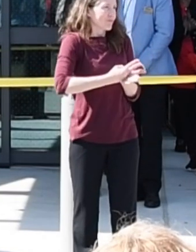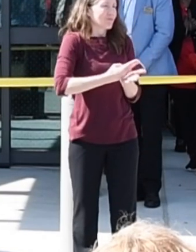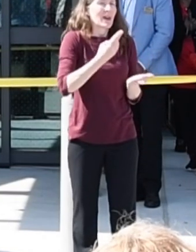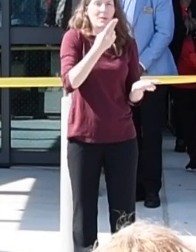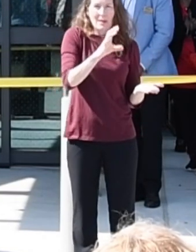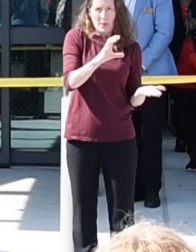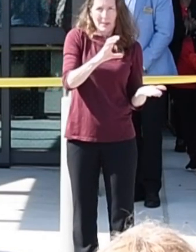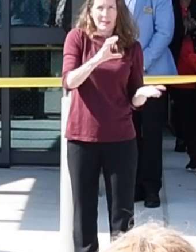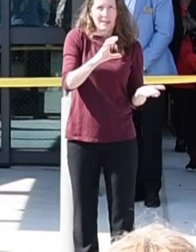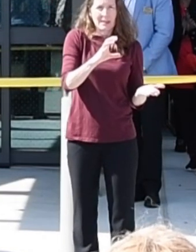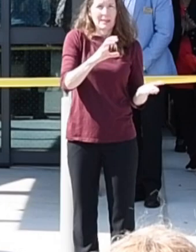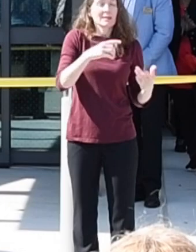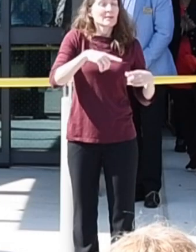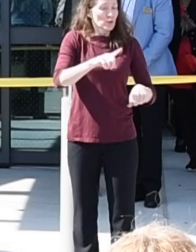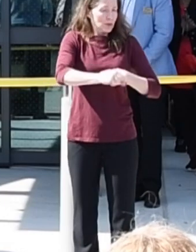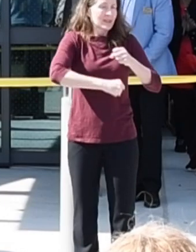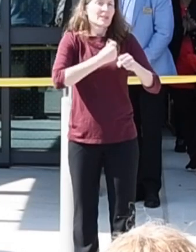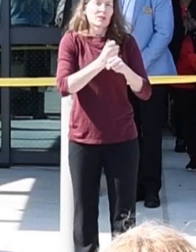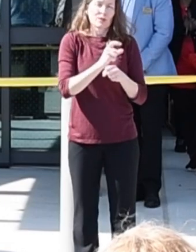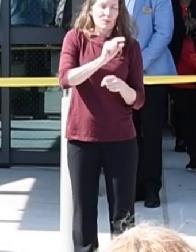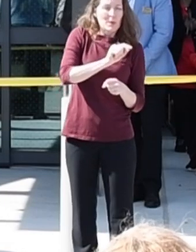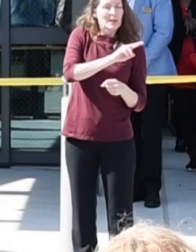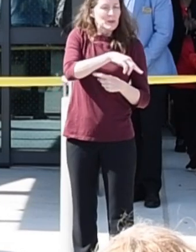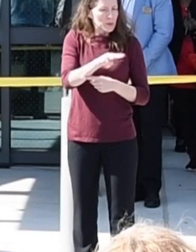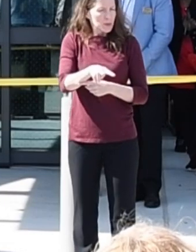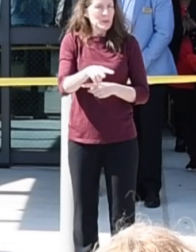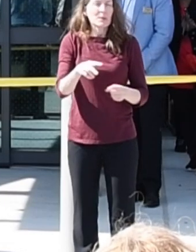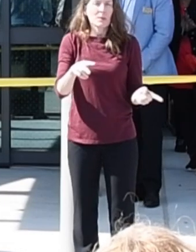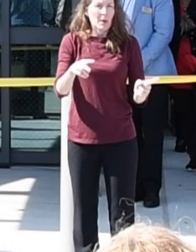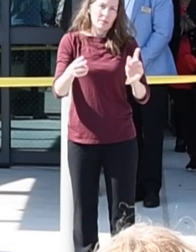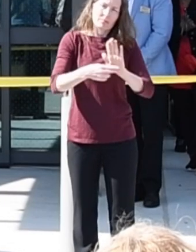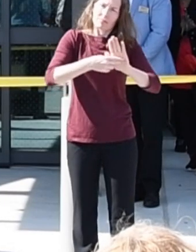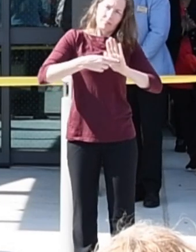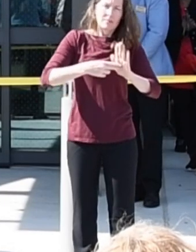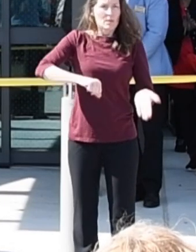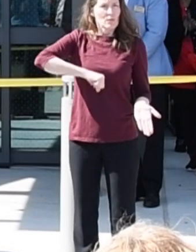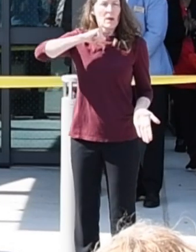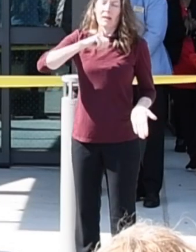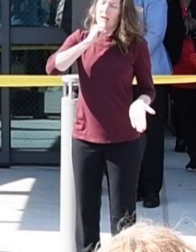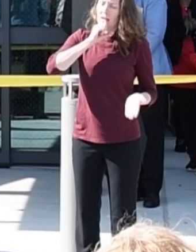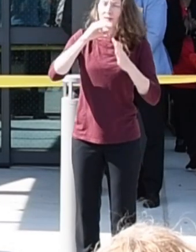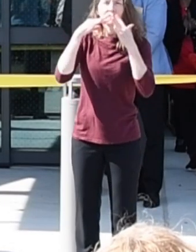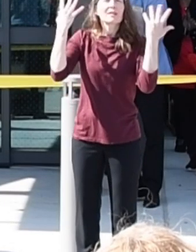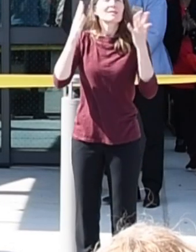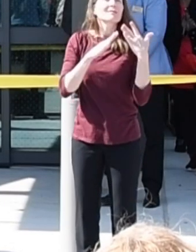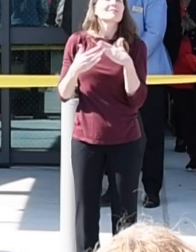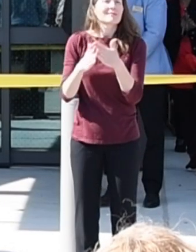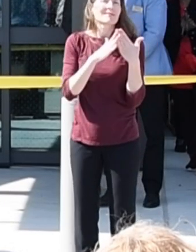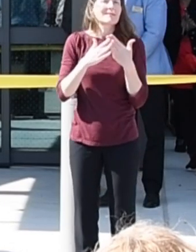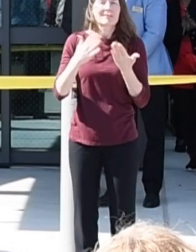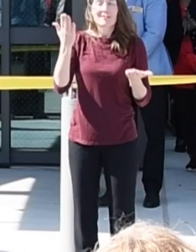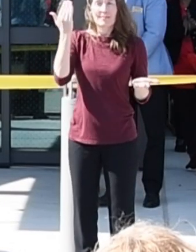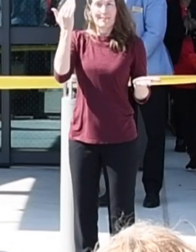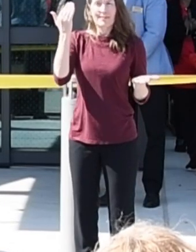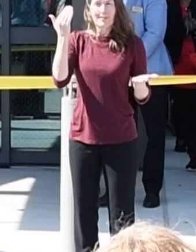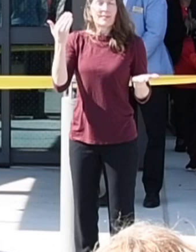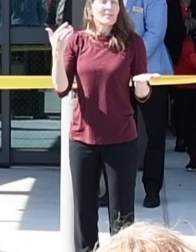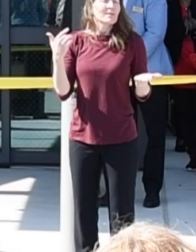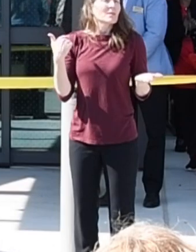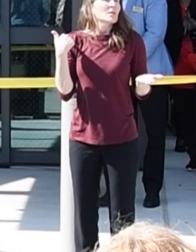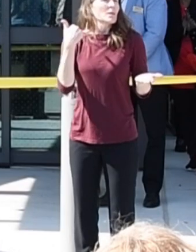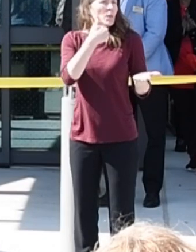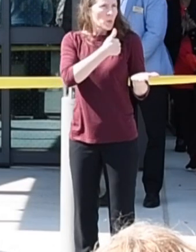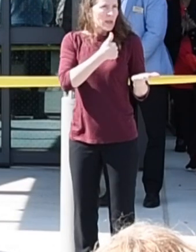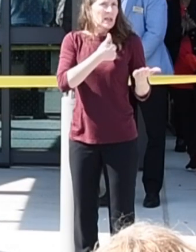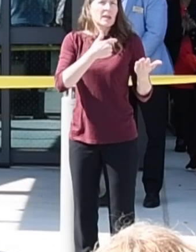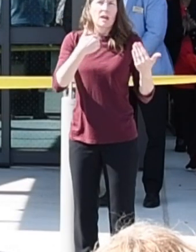2022 as a proud, age-friendly community because we have our efforts and we move